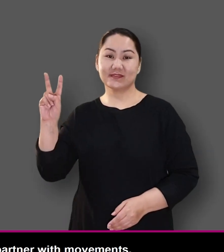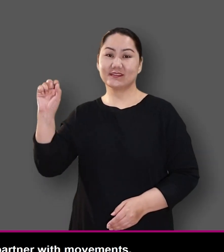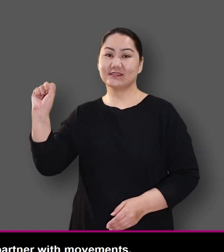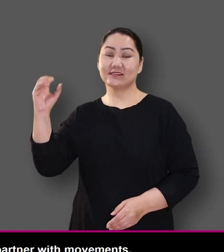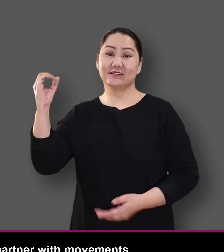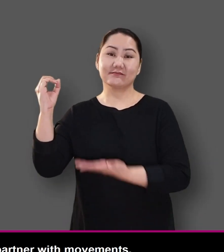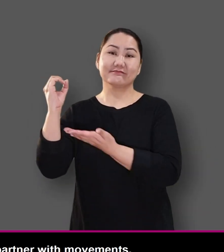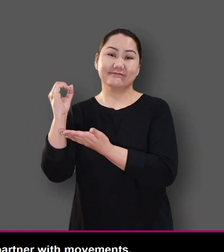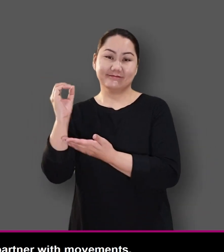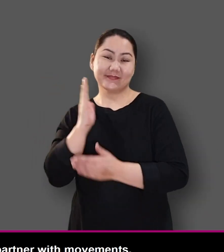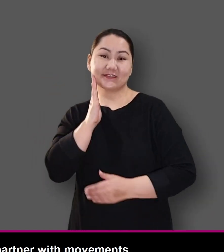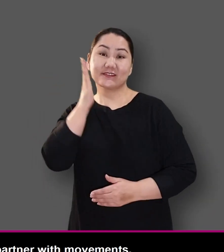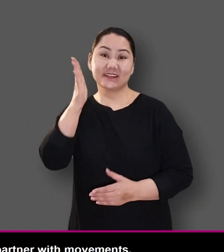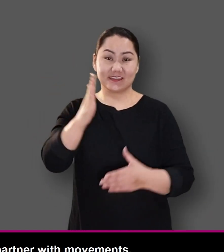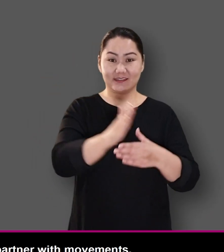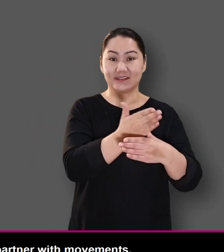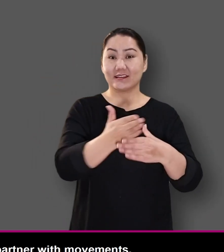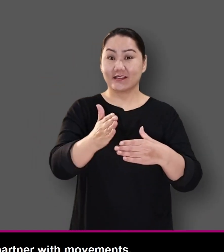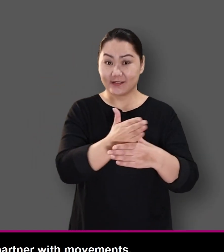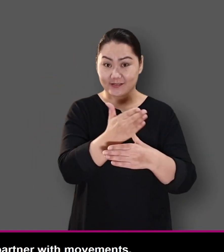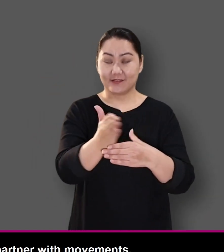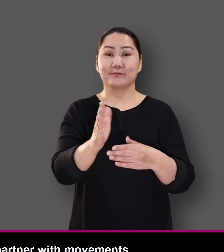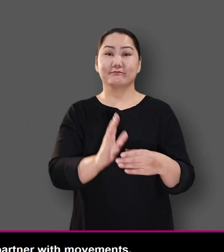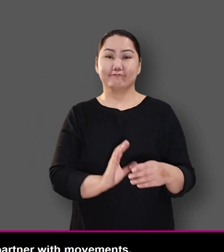We will align and partner with movements,